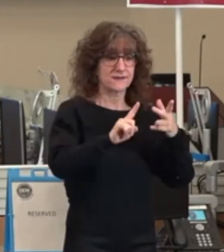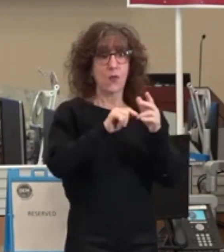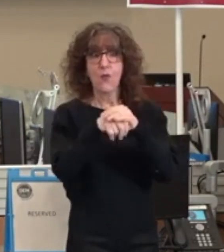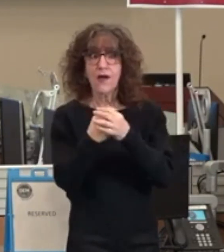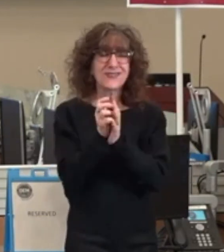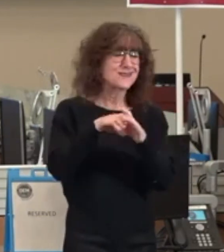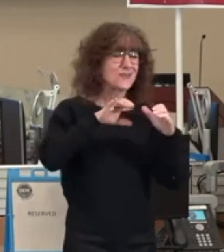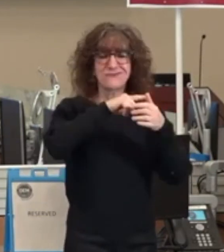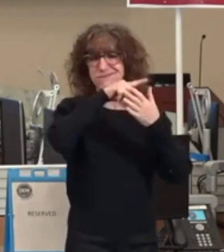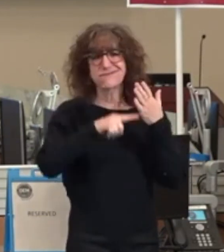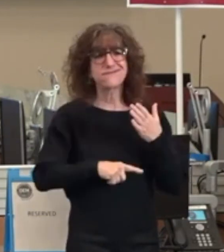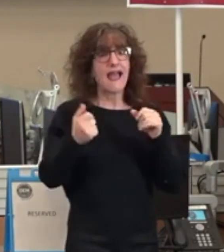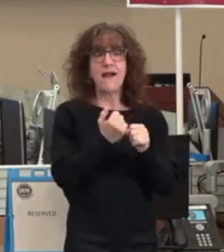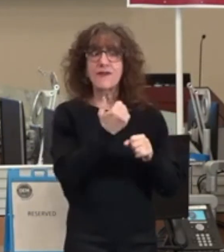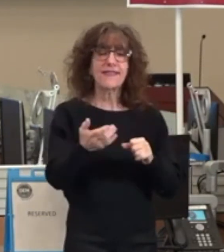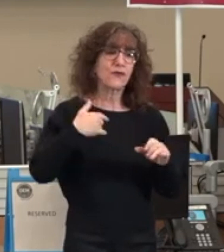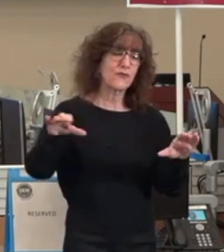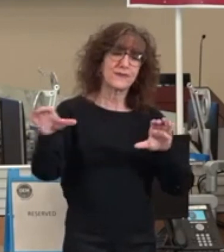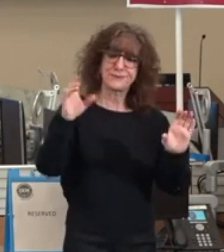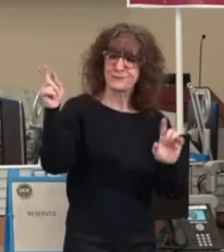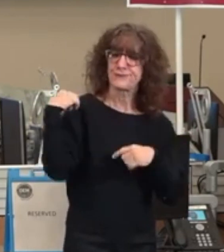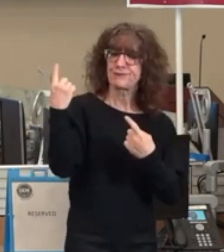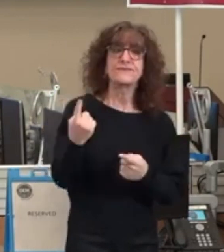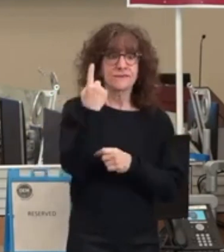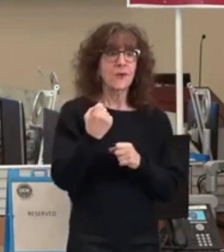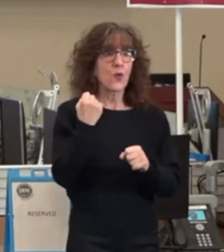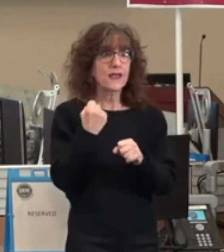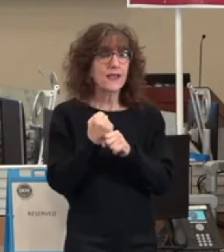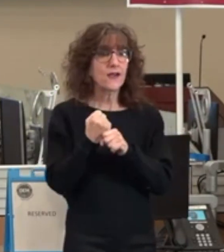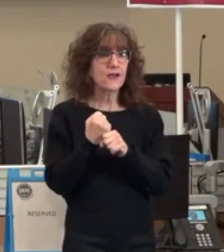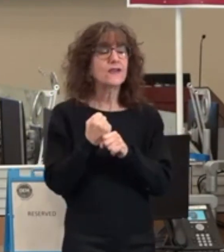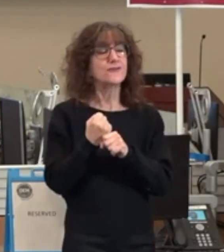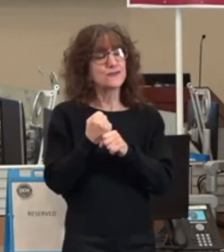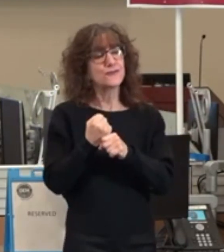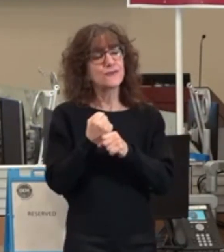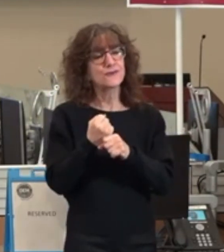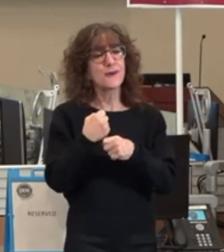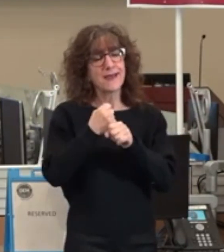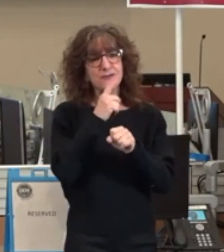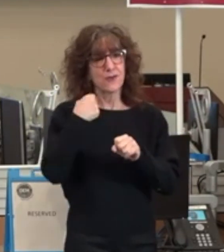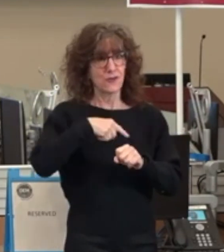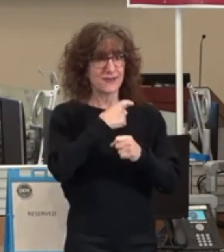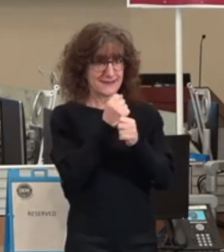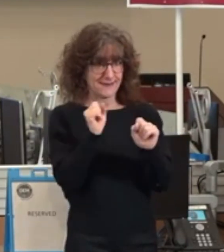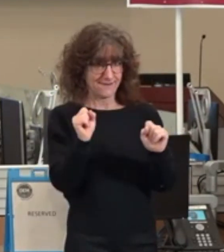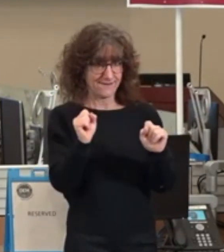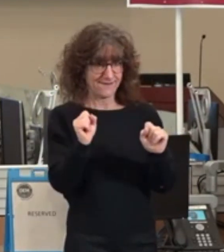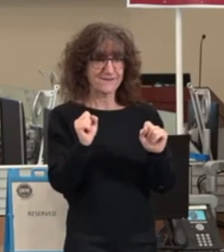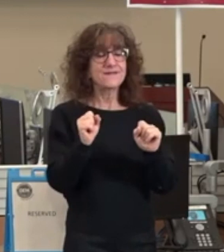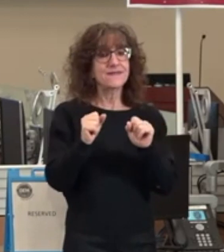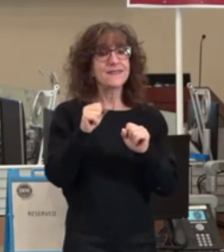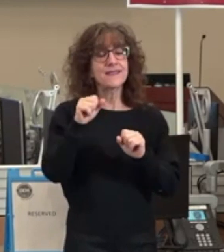your hands, to do all of the things that we have instructed over this last year to keep all of us safe. To help keep our county